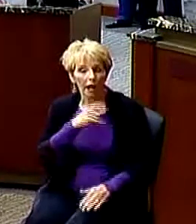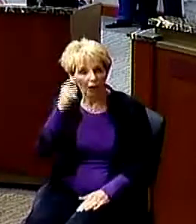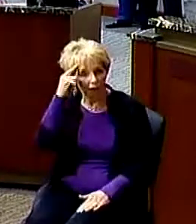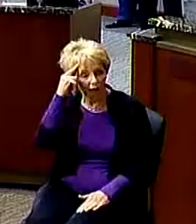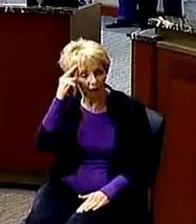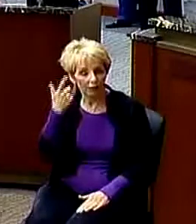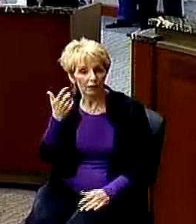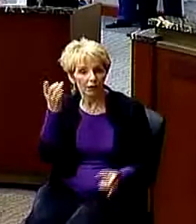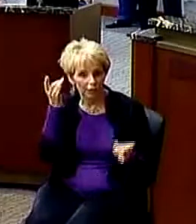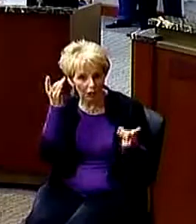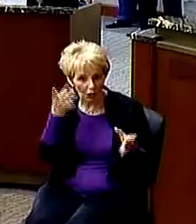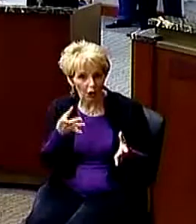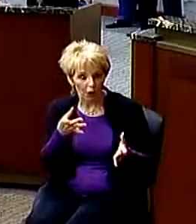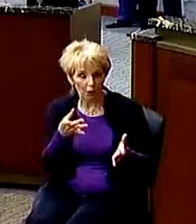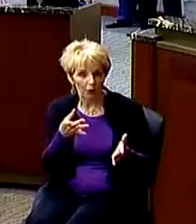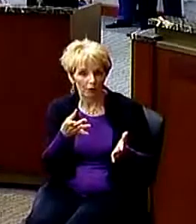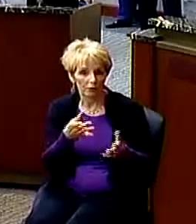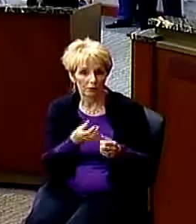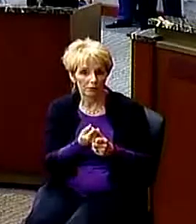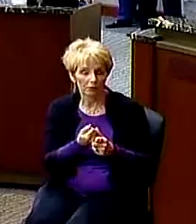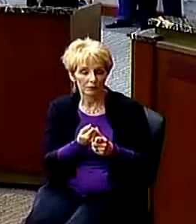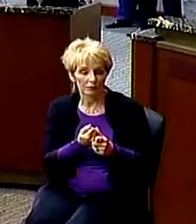And I think it's just terrible.